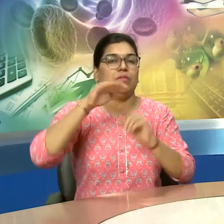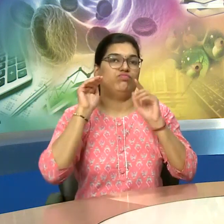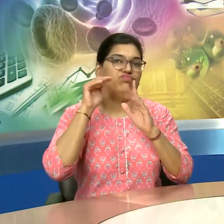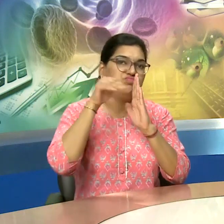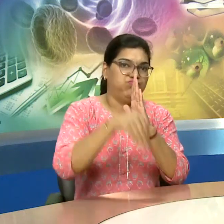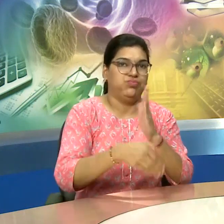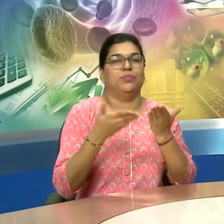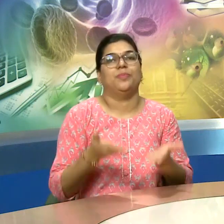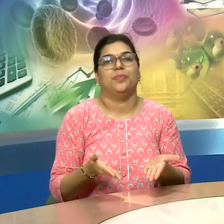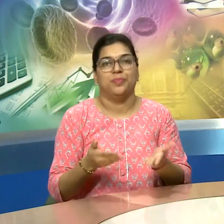recklessly.